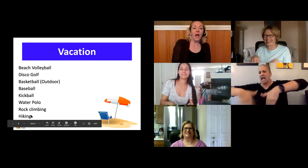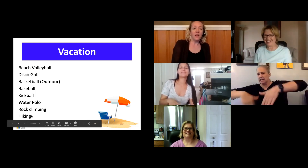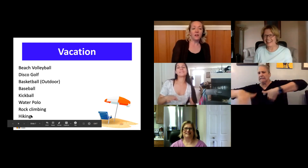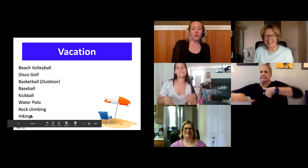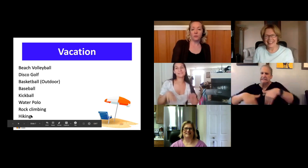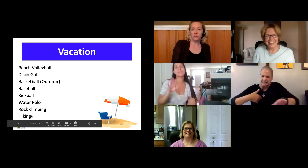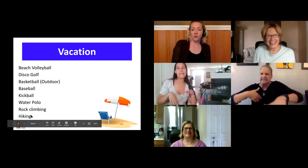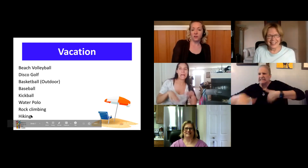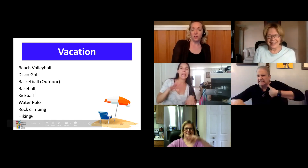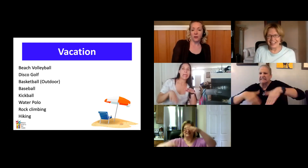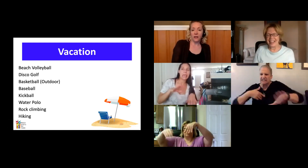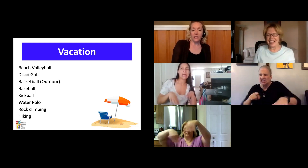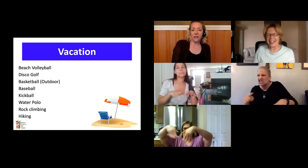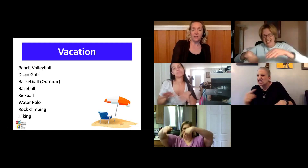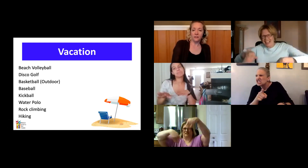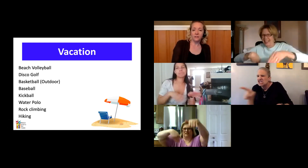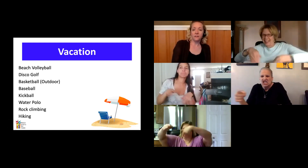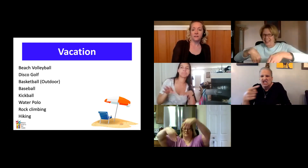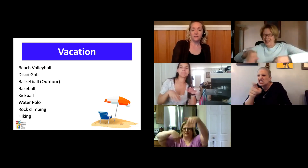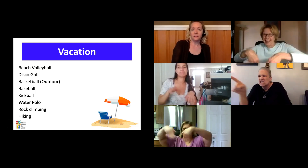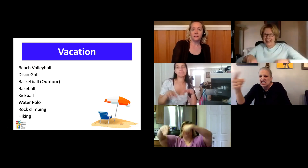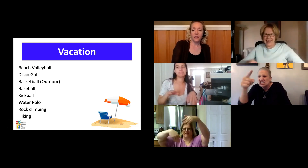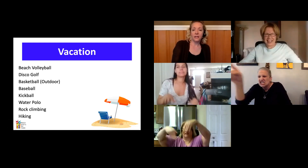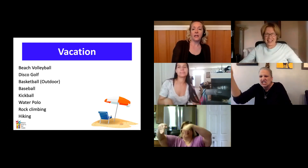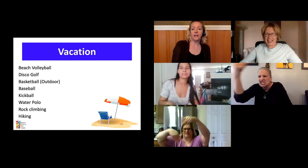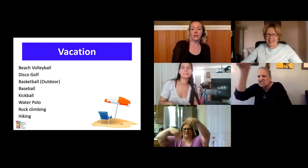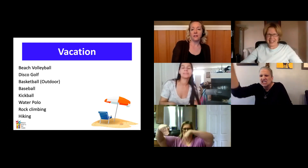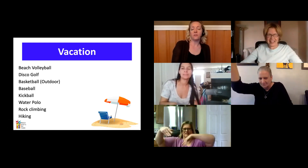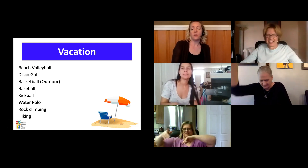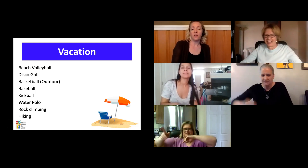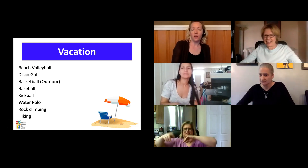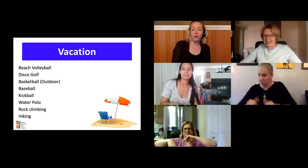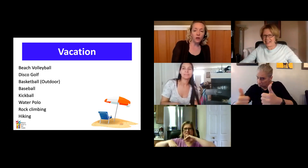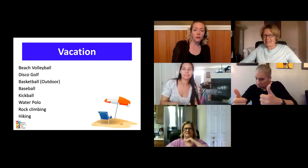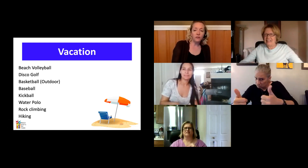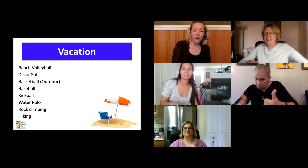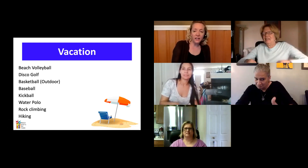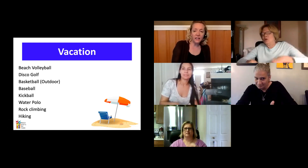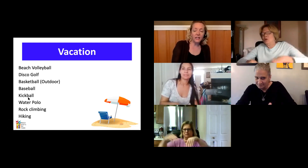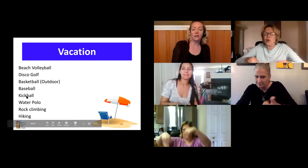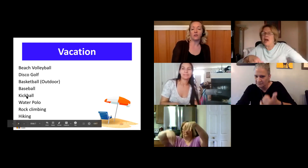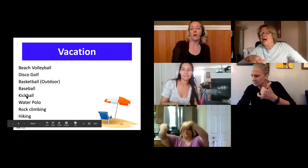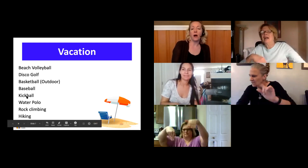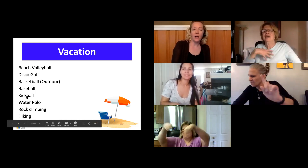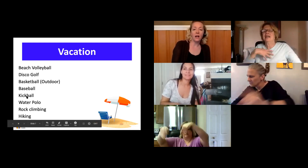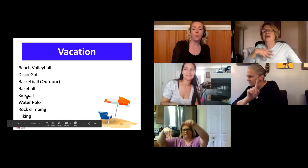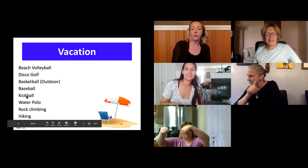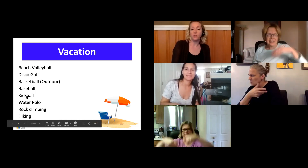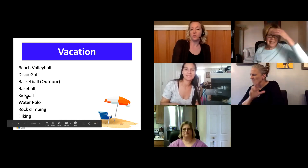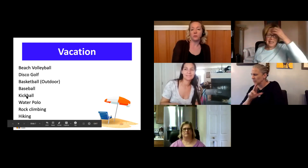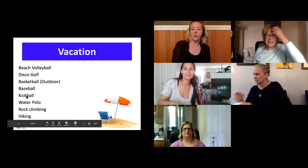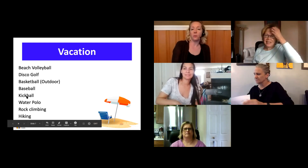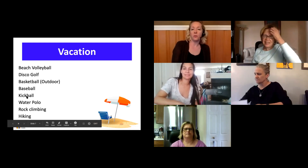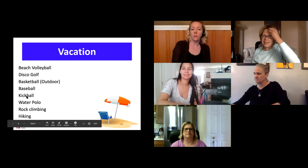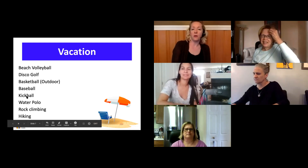about hiking, and then depending on how strenuous of a hike it is or how high up into, the mountain you're